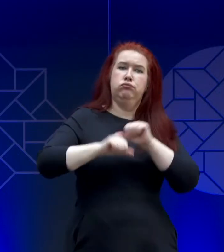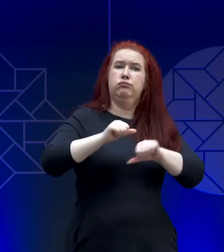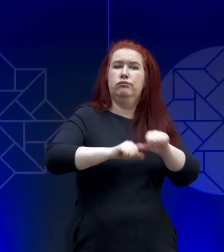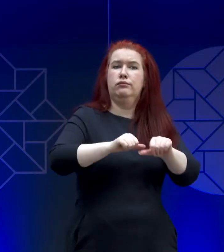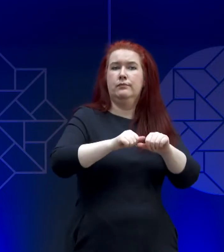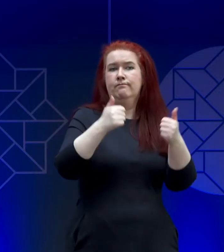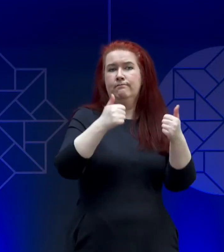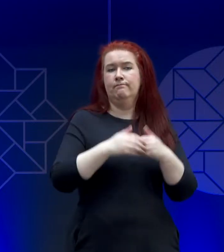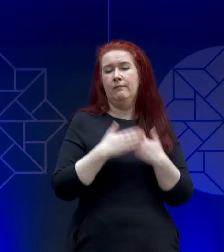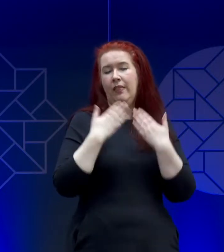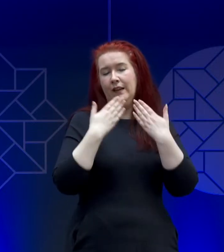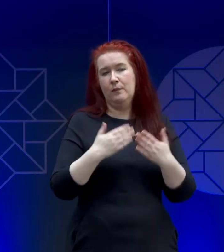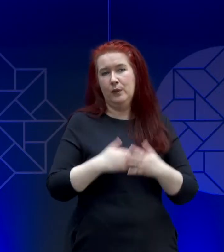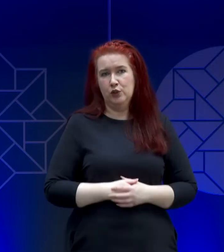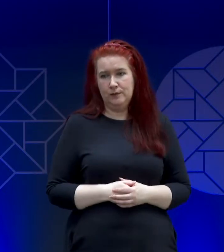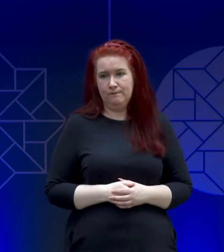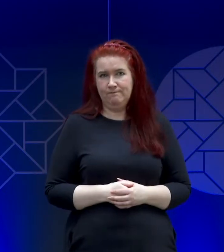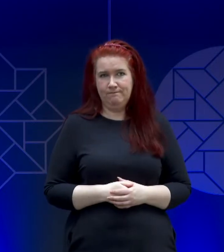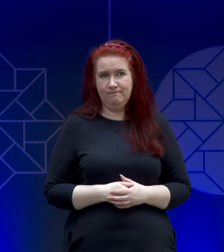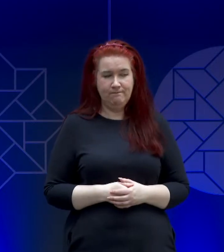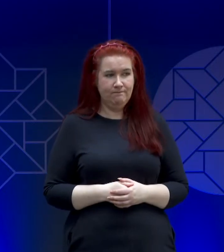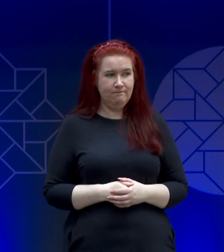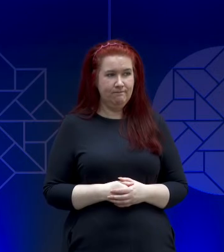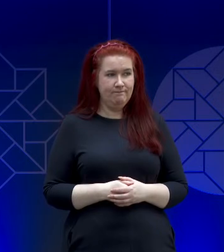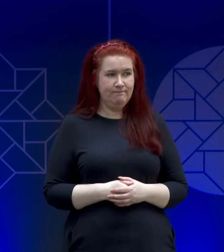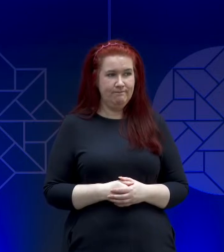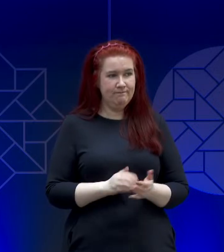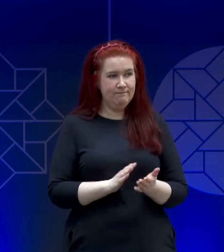ahead. Thank you very much.